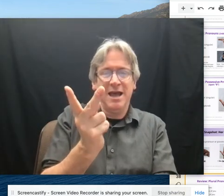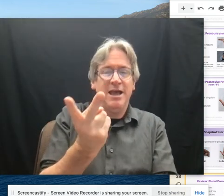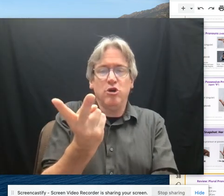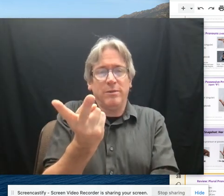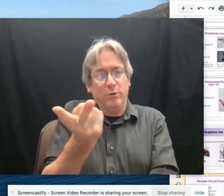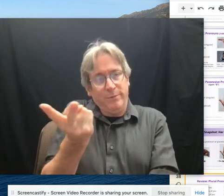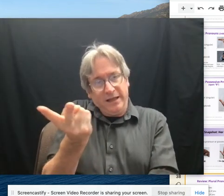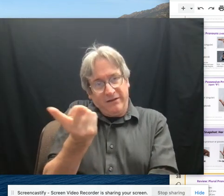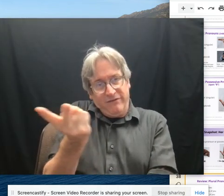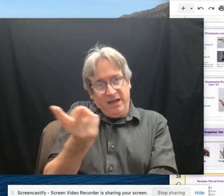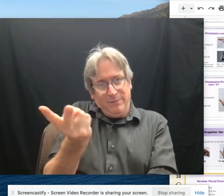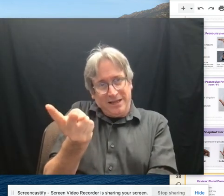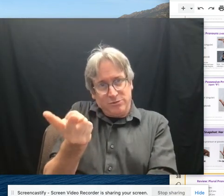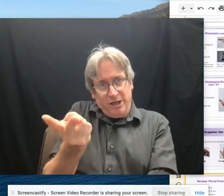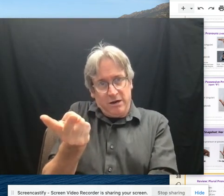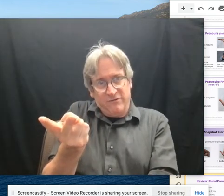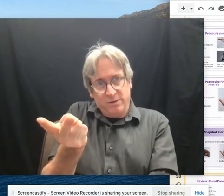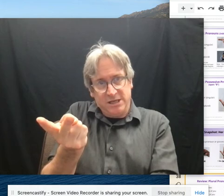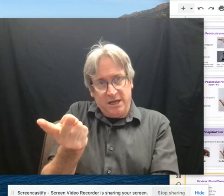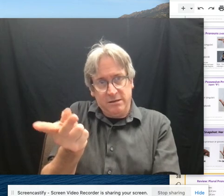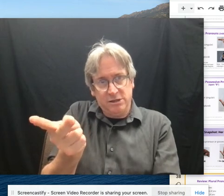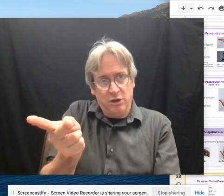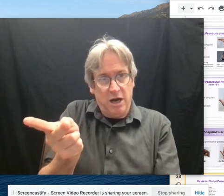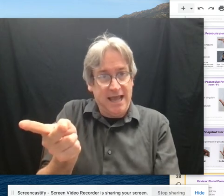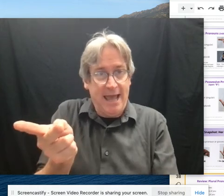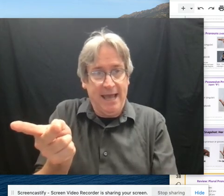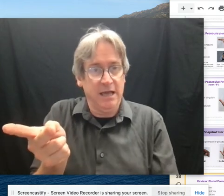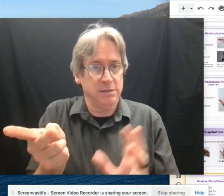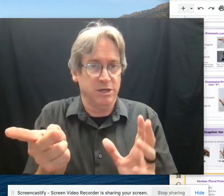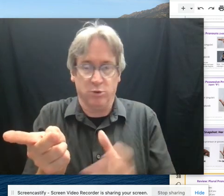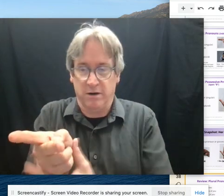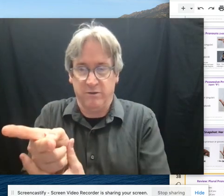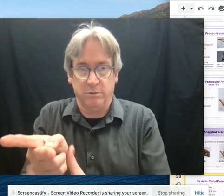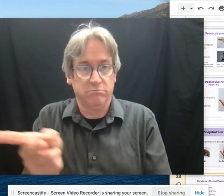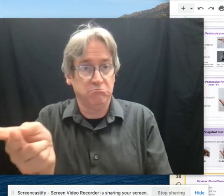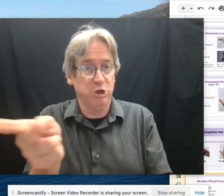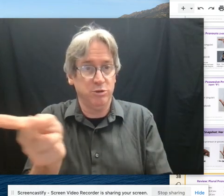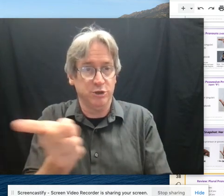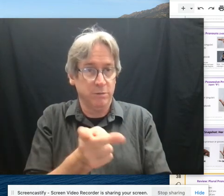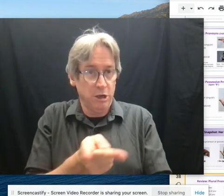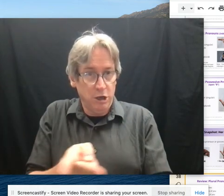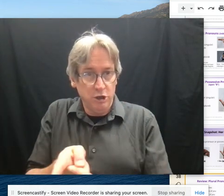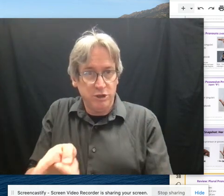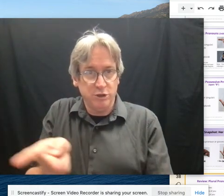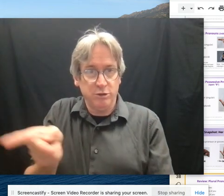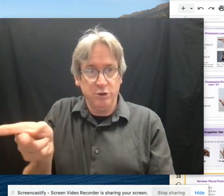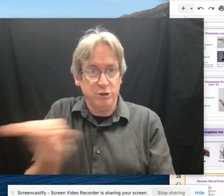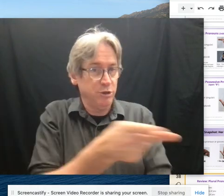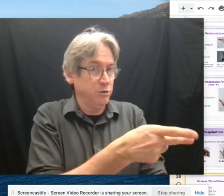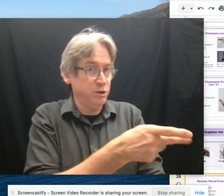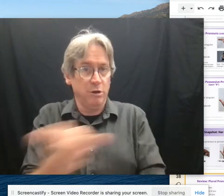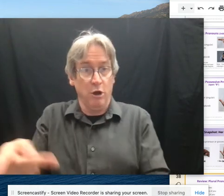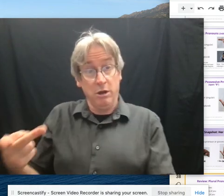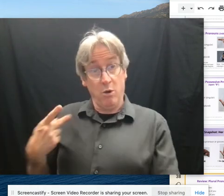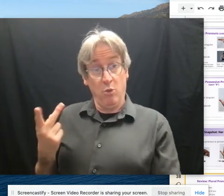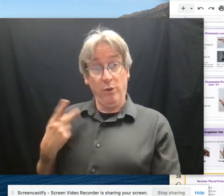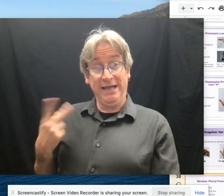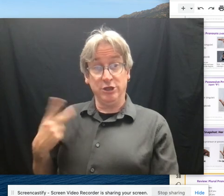use, normally it would be like a V, but that's really uncomfortable sign. So a K is much more comfortable. You two, you two, you two, you